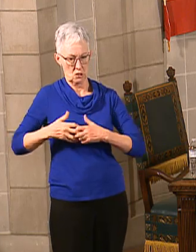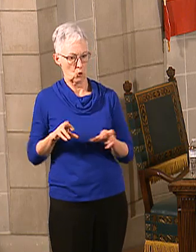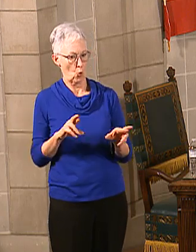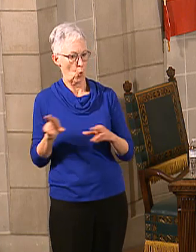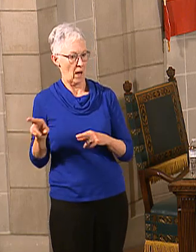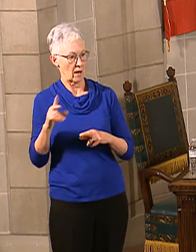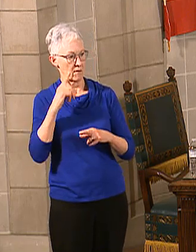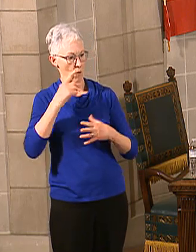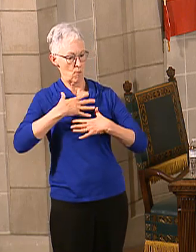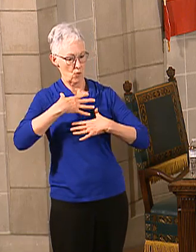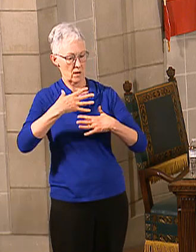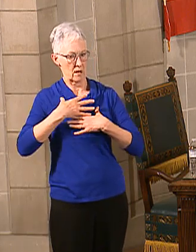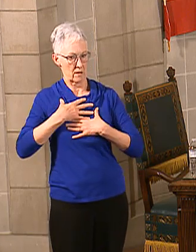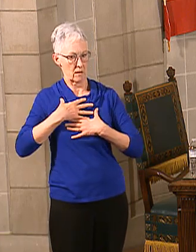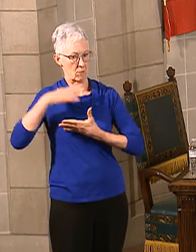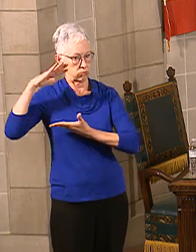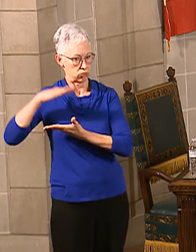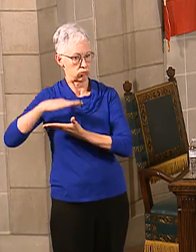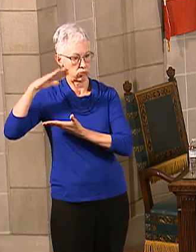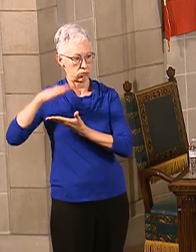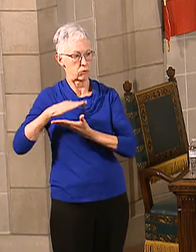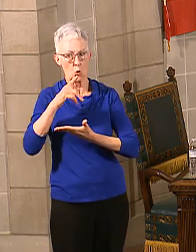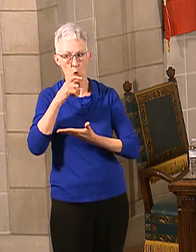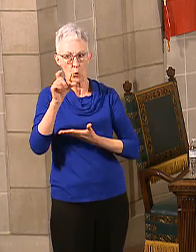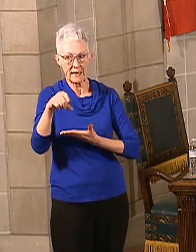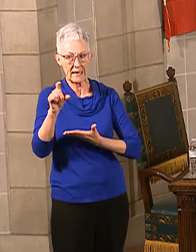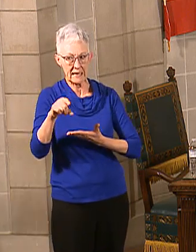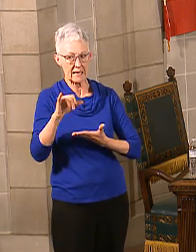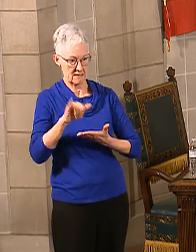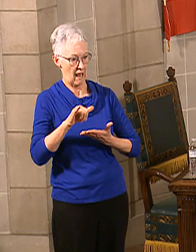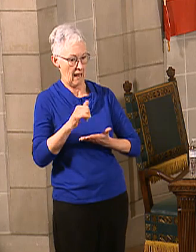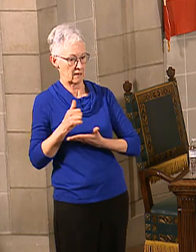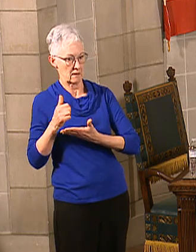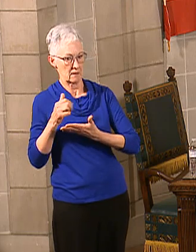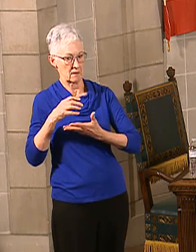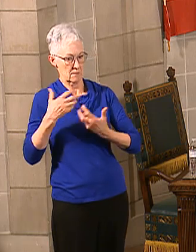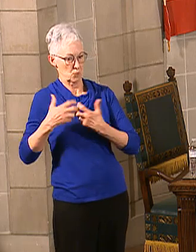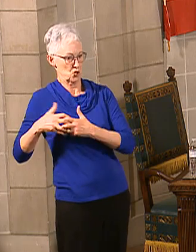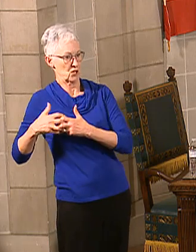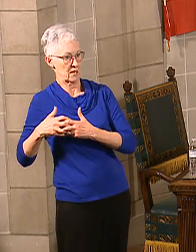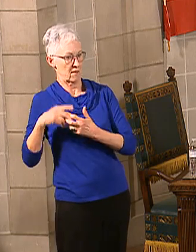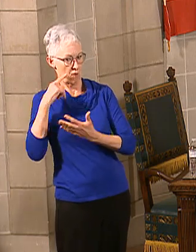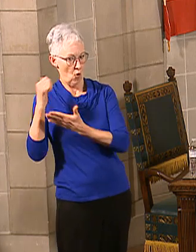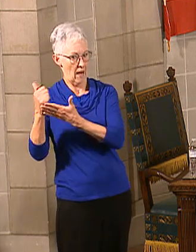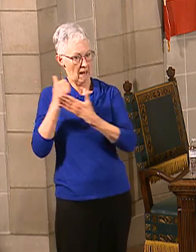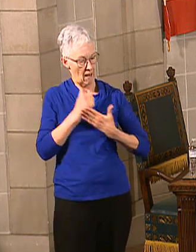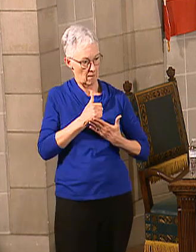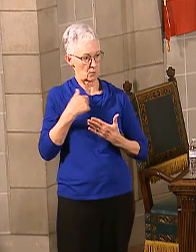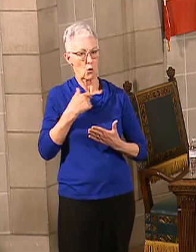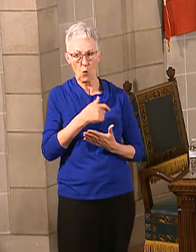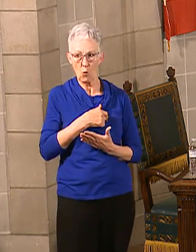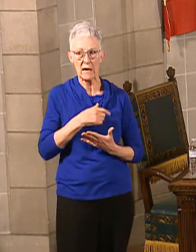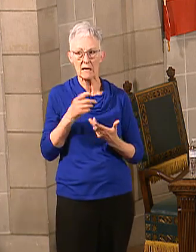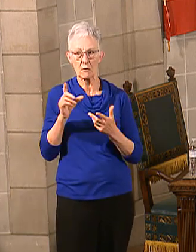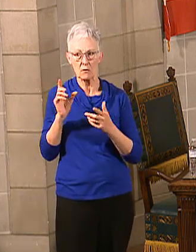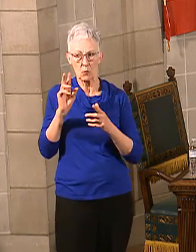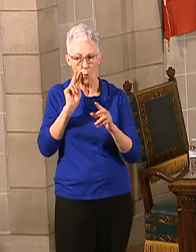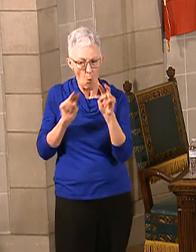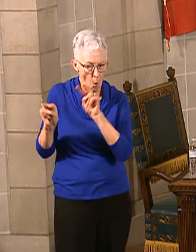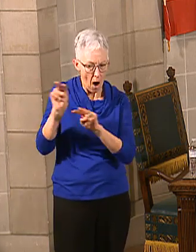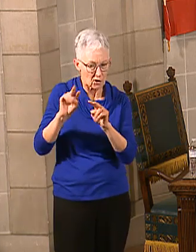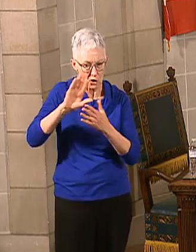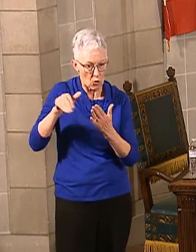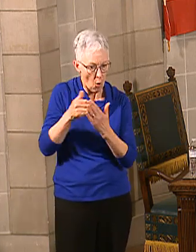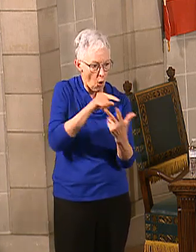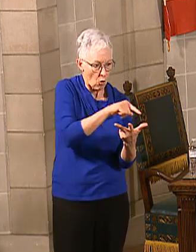can take care of those Nebraskans who will need to use those facilities, those intensive care units, is by practicing the social distancing,